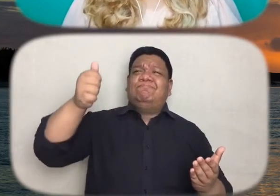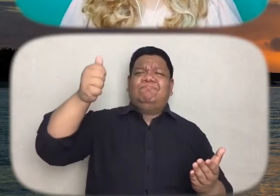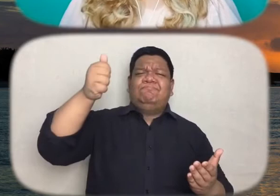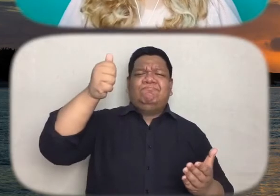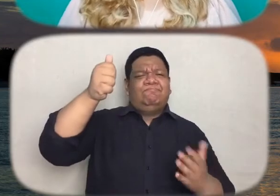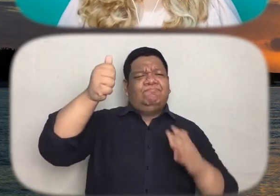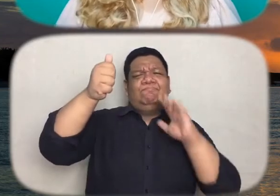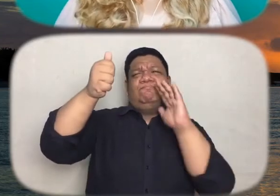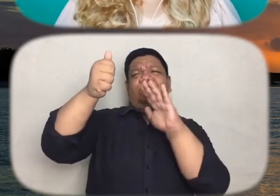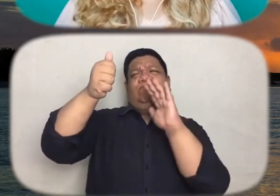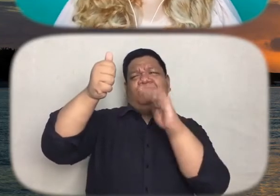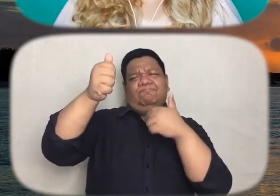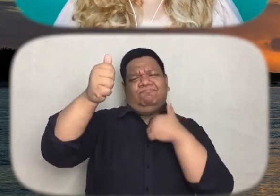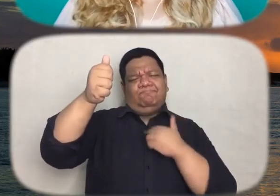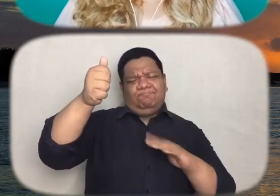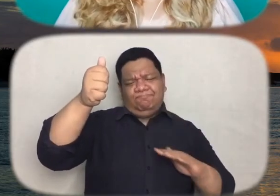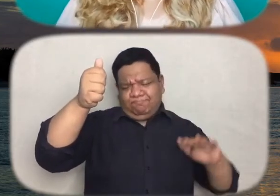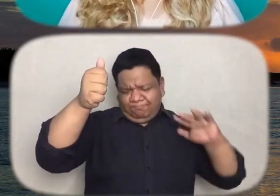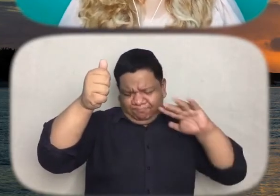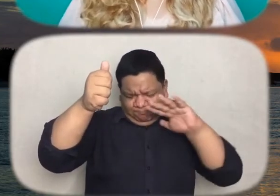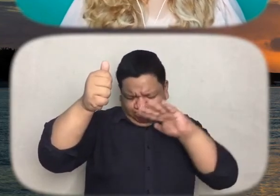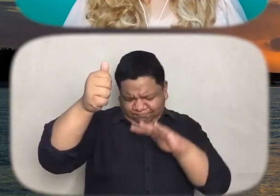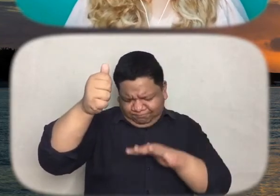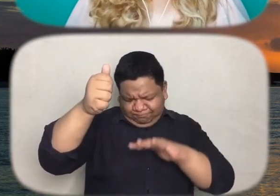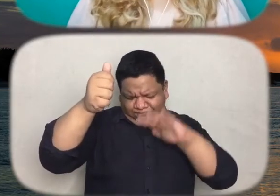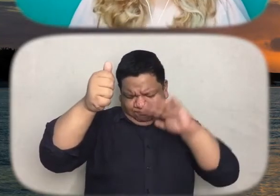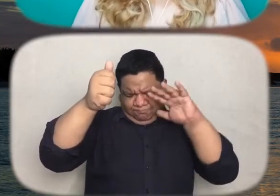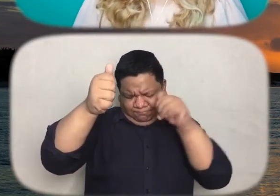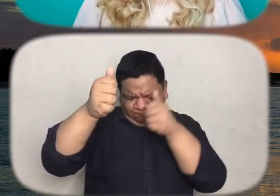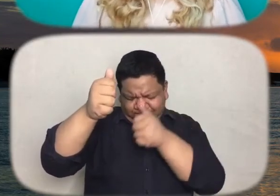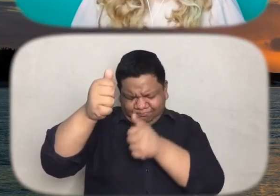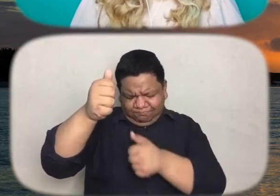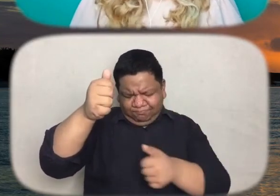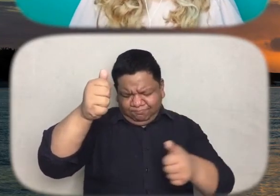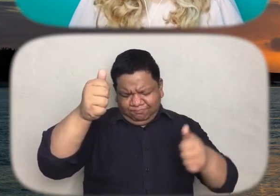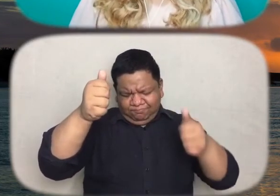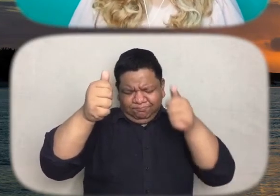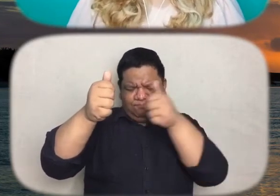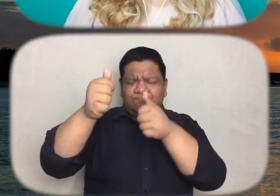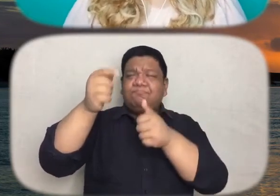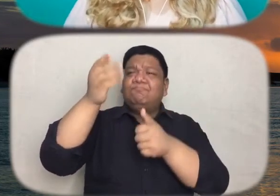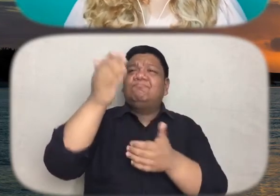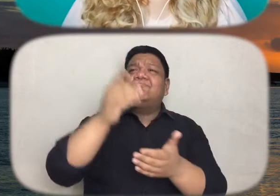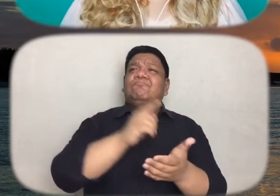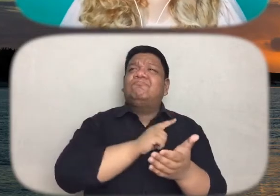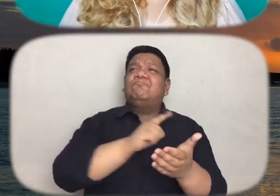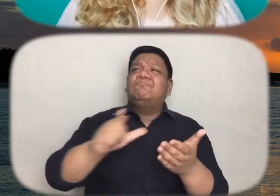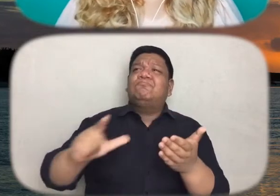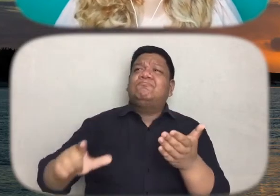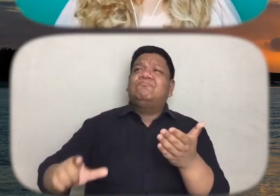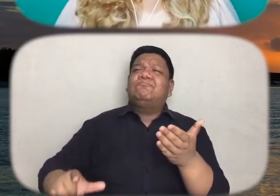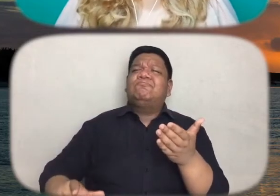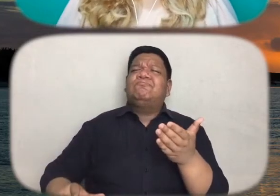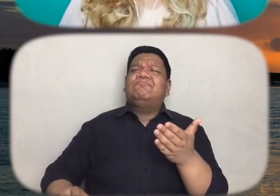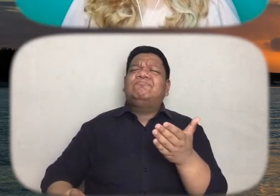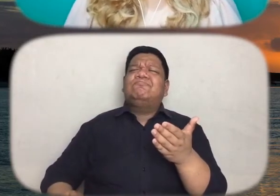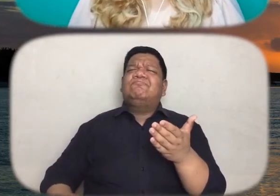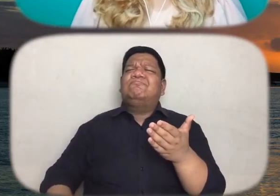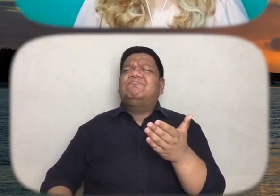are. Lord, I worship you because of who you